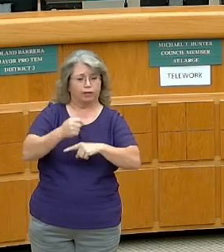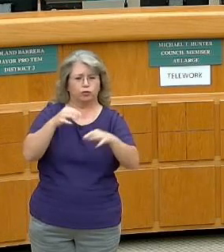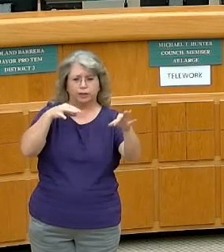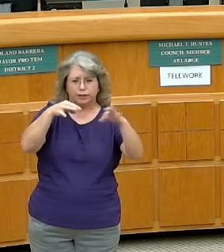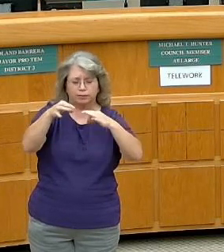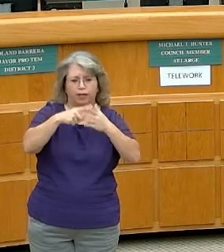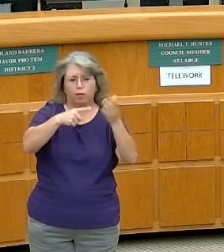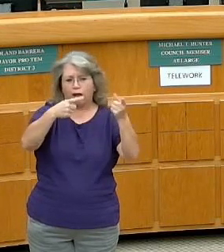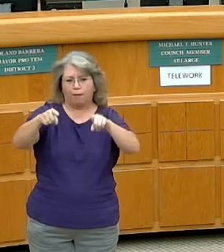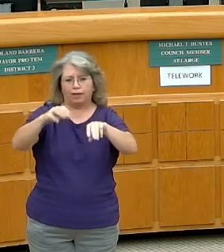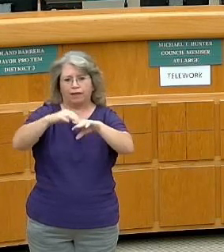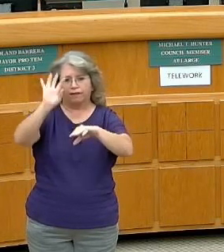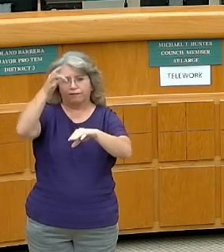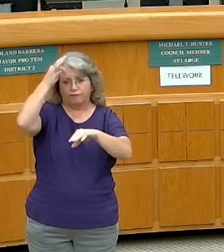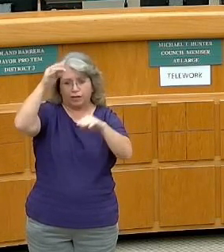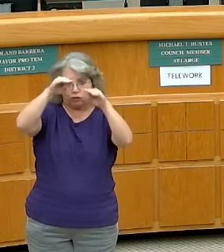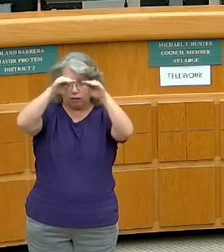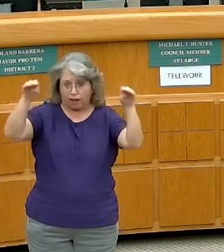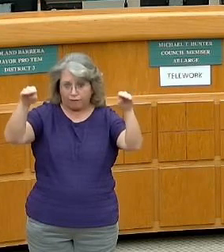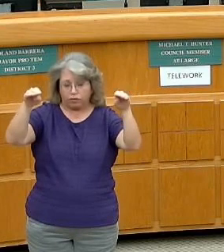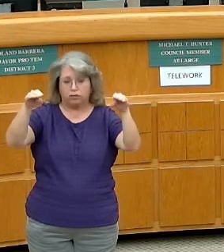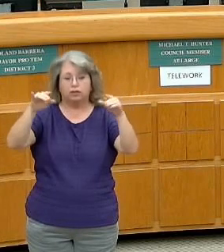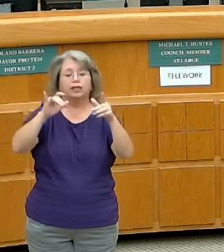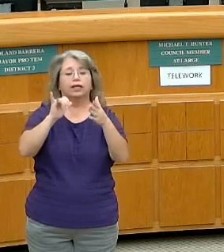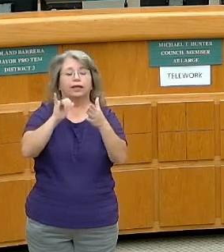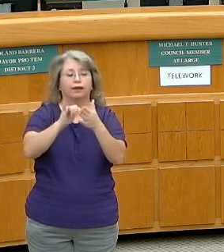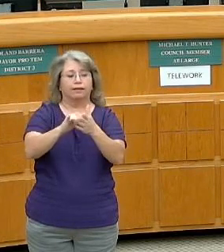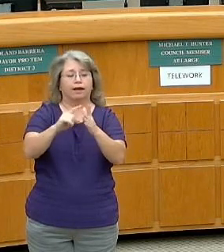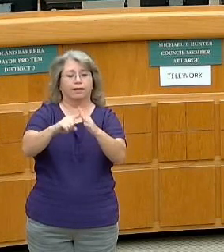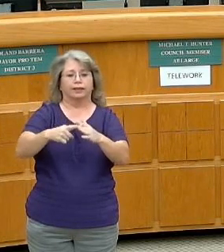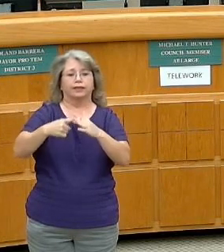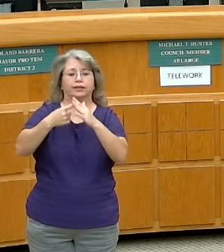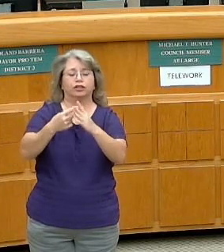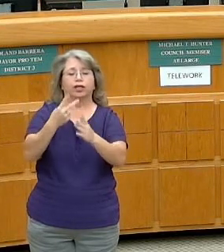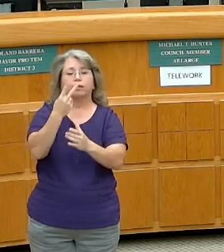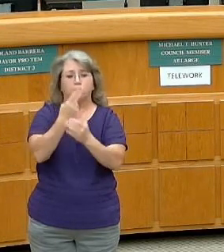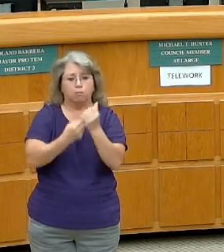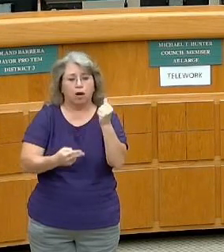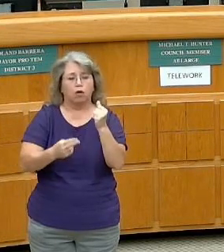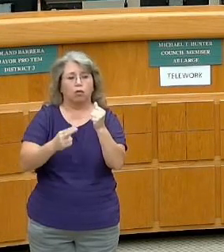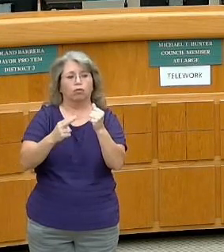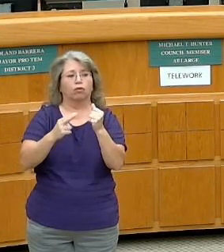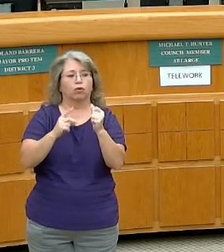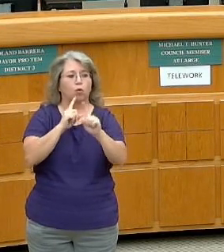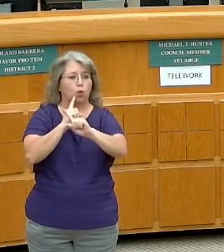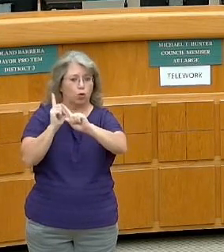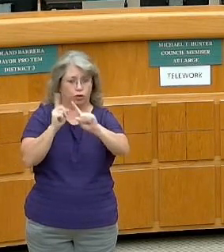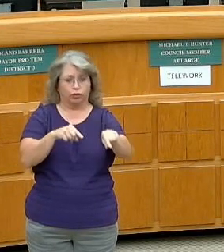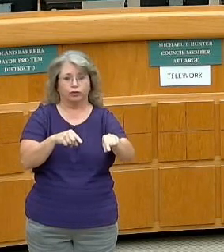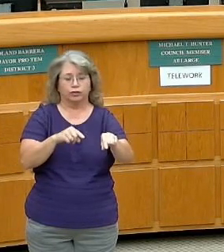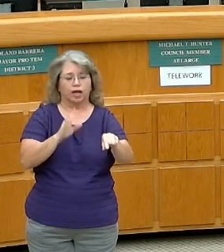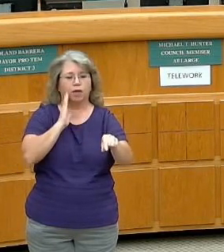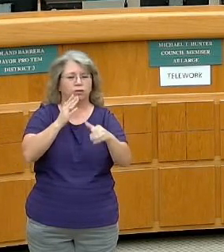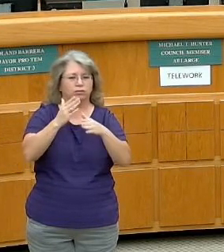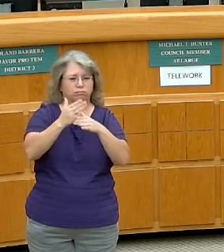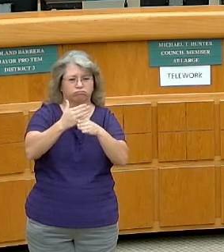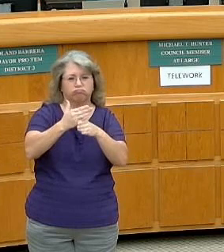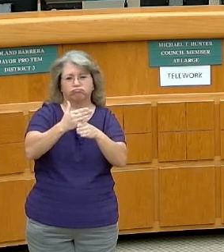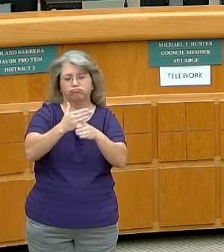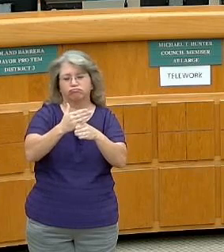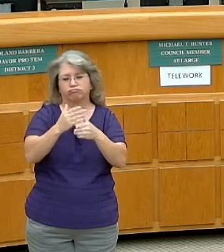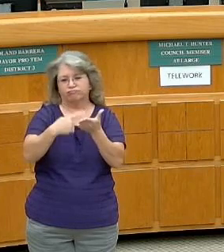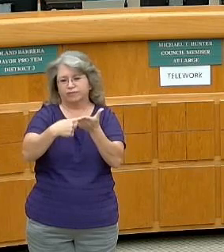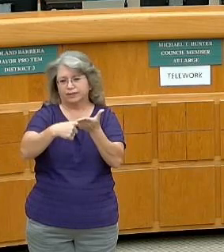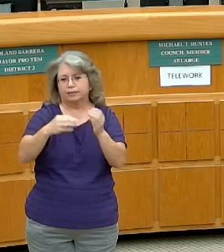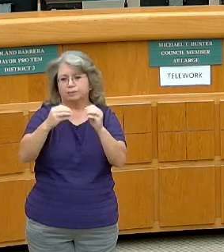level, which also triggered both government orders and our orders today, which I'll share with you in a little bit more about. And I